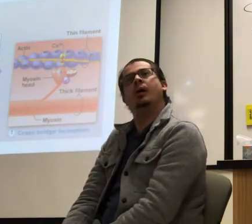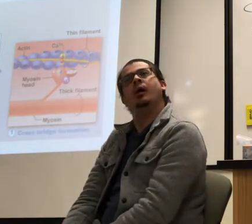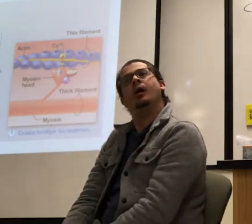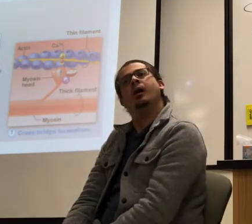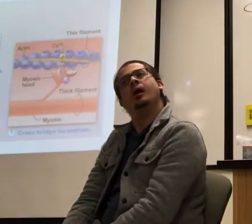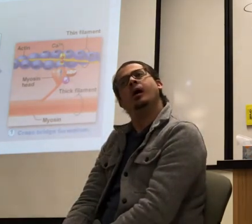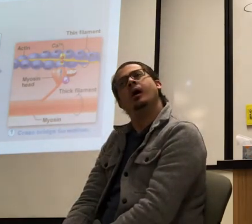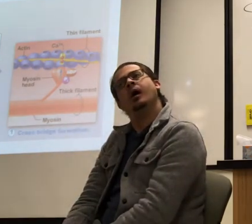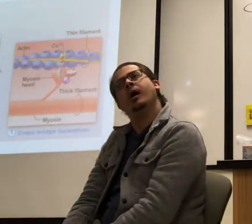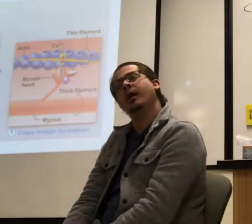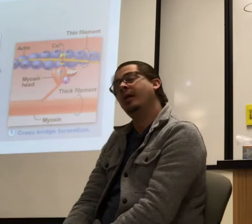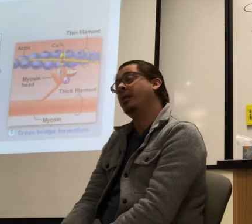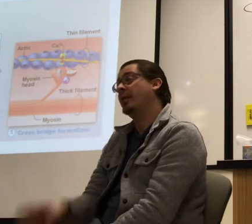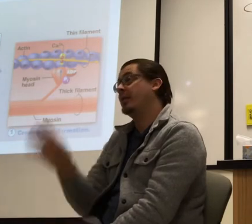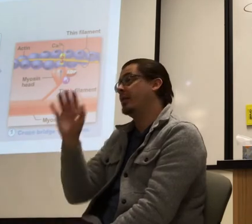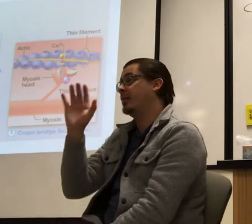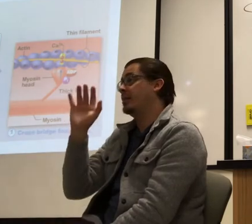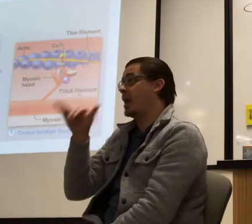So that's what had to happen